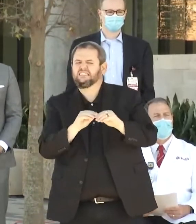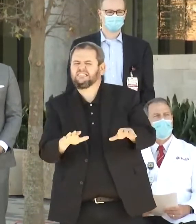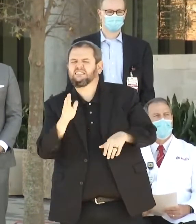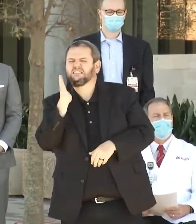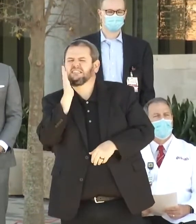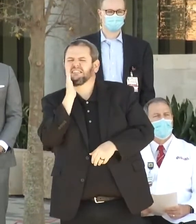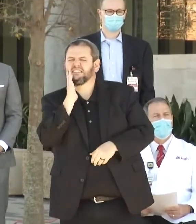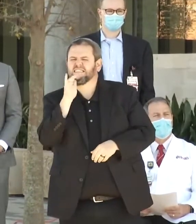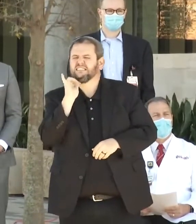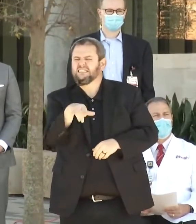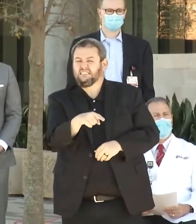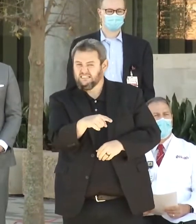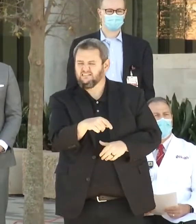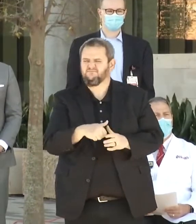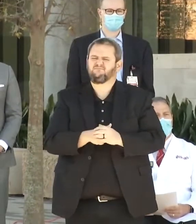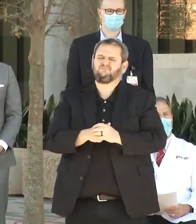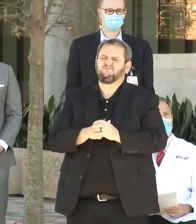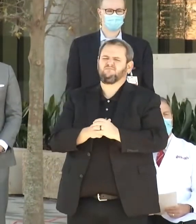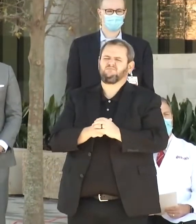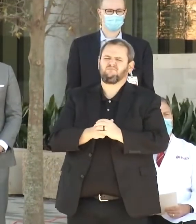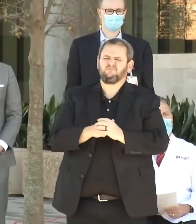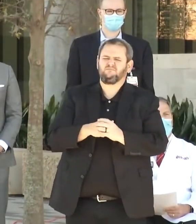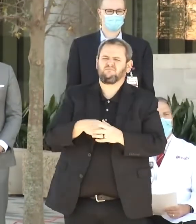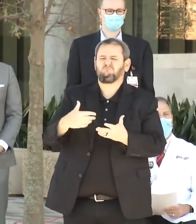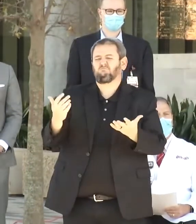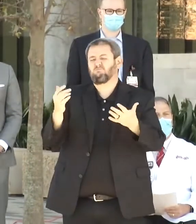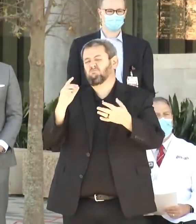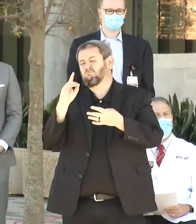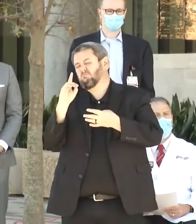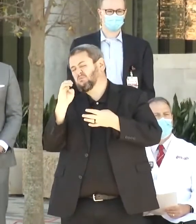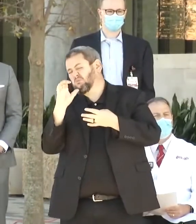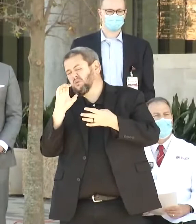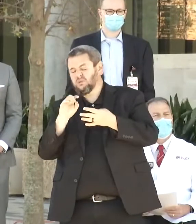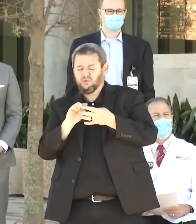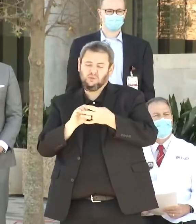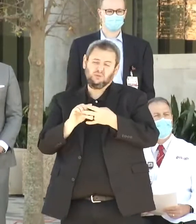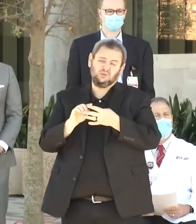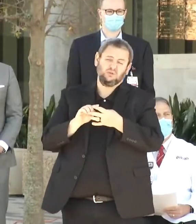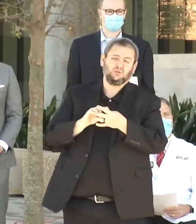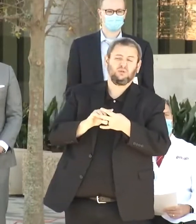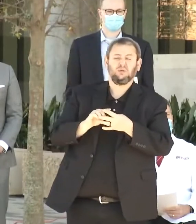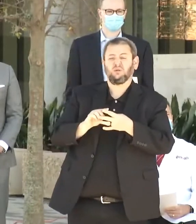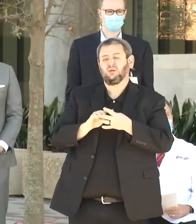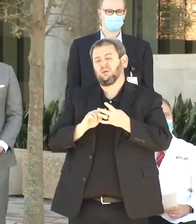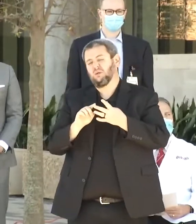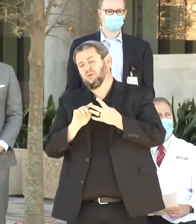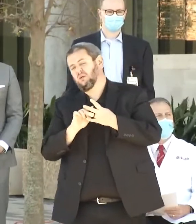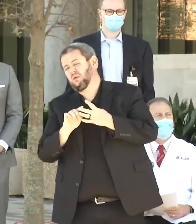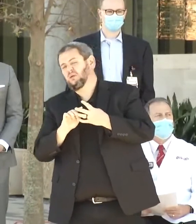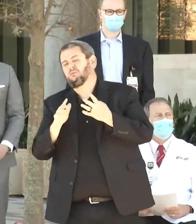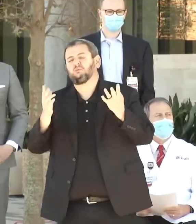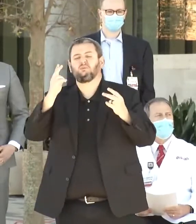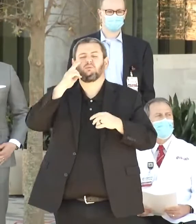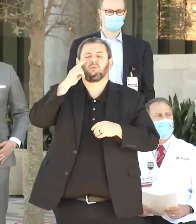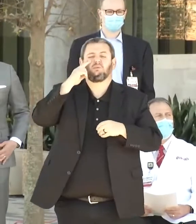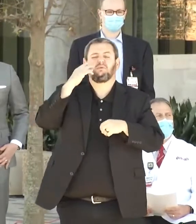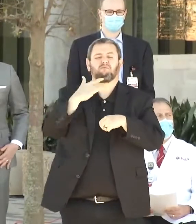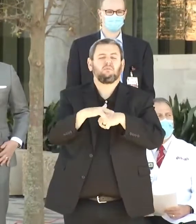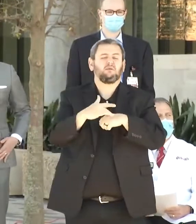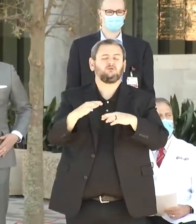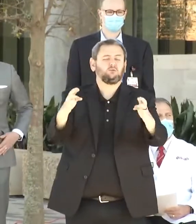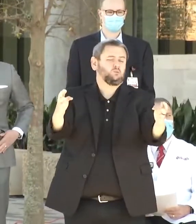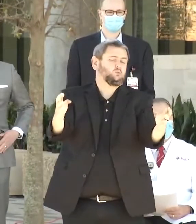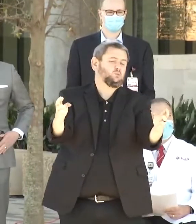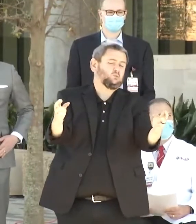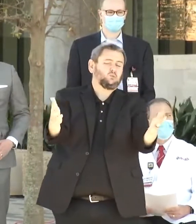probably by early December, we're going to start having that available for our most